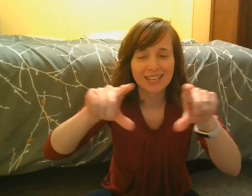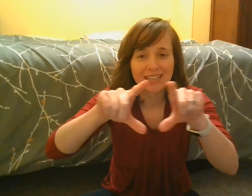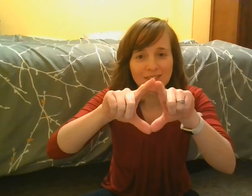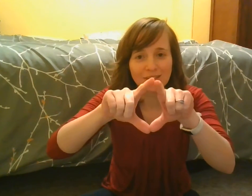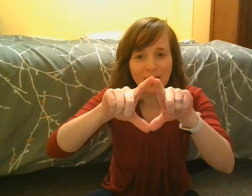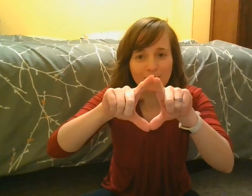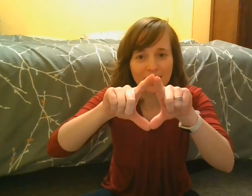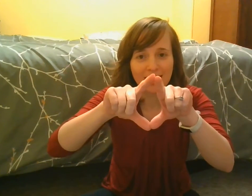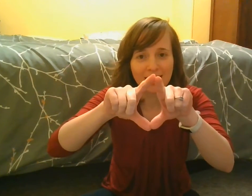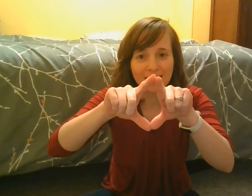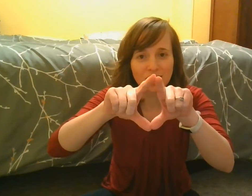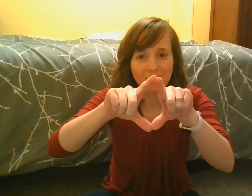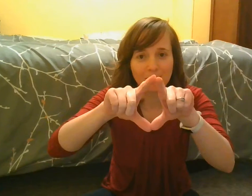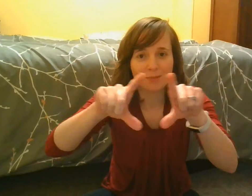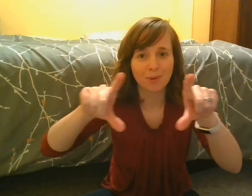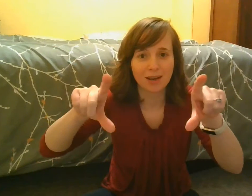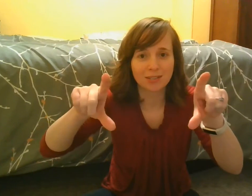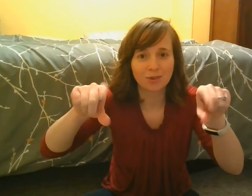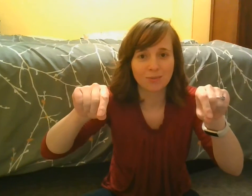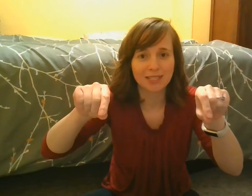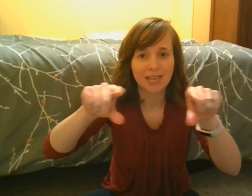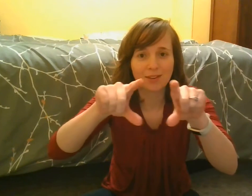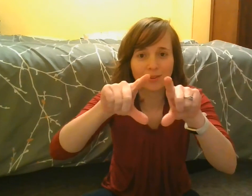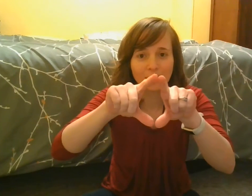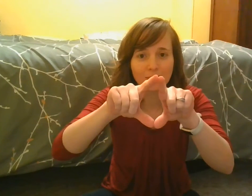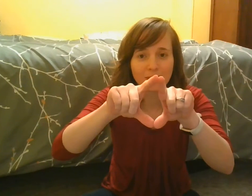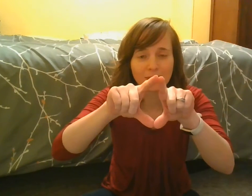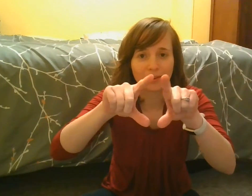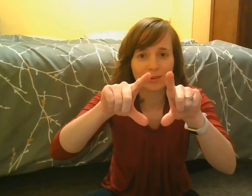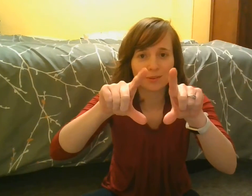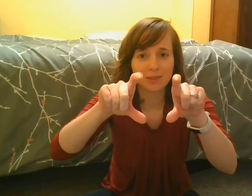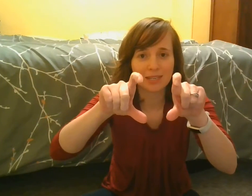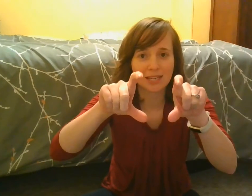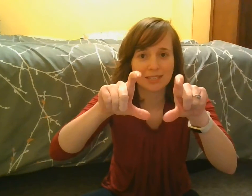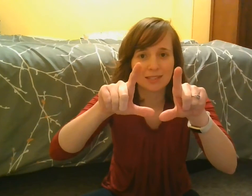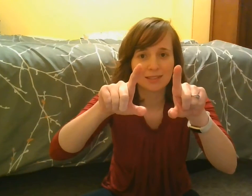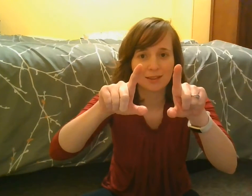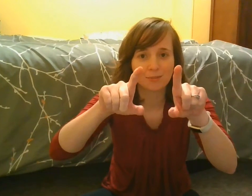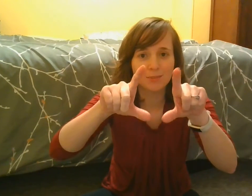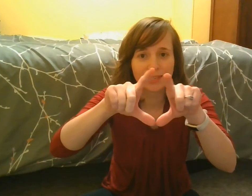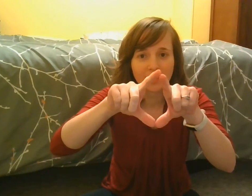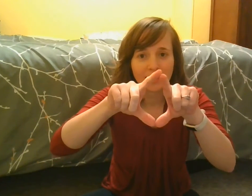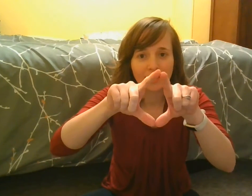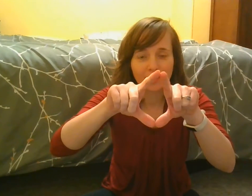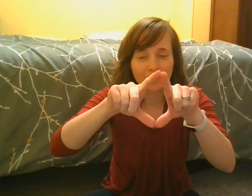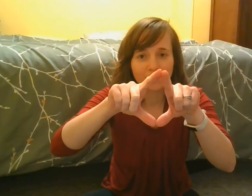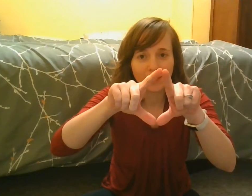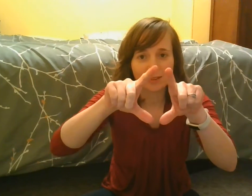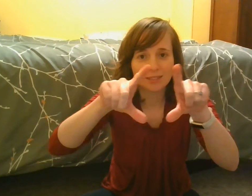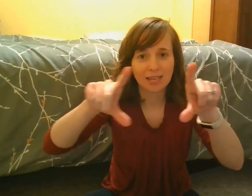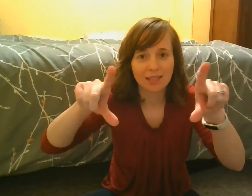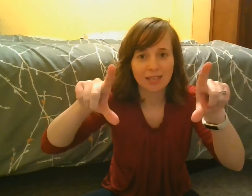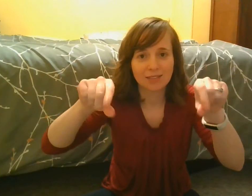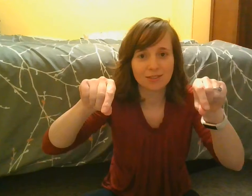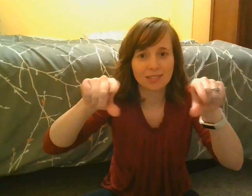So you're kind of making like a shape of a box or a rectangle with your index and thumbs, fingers, and then you just kind